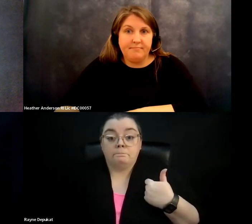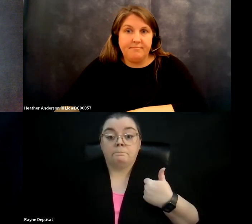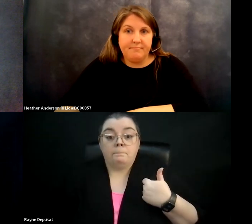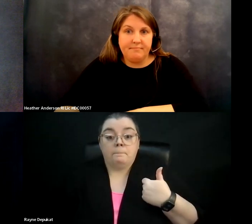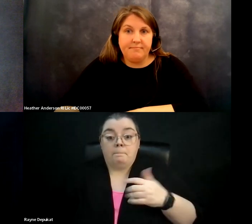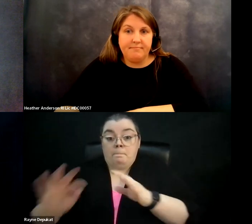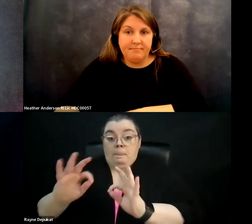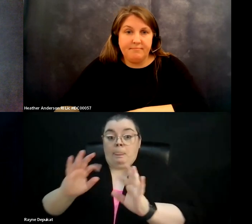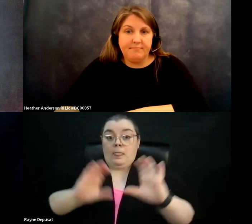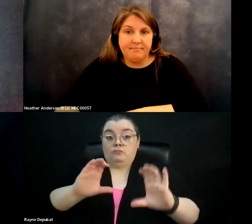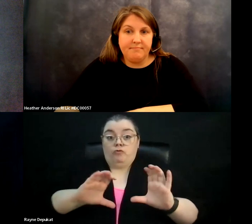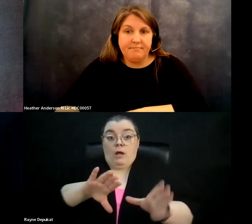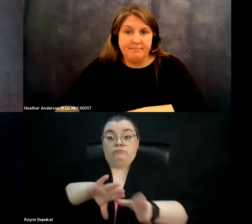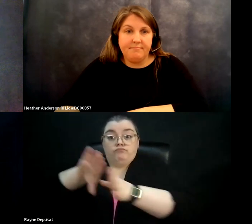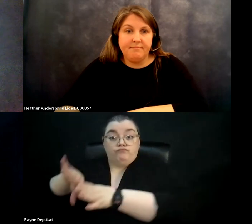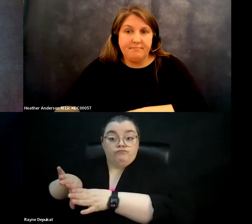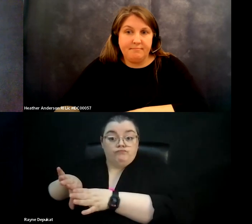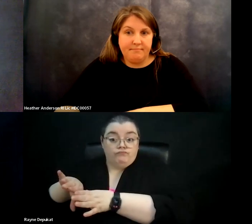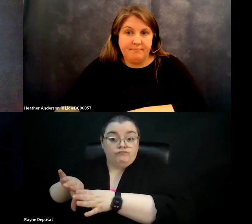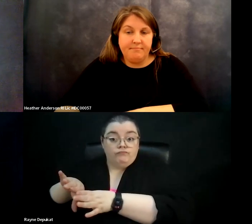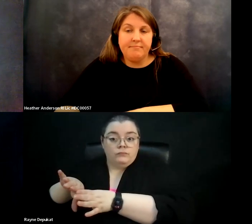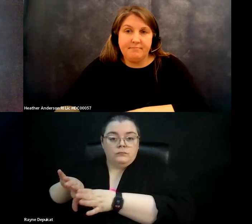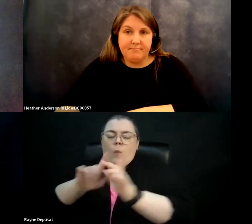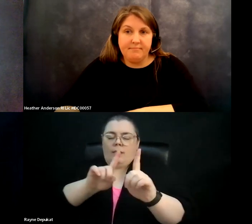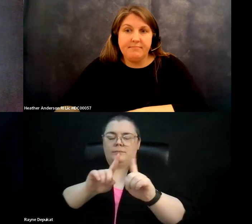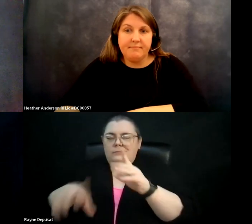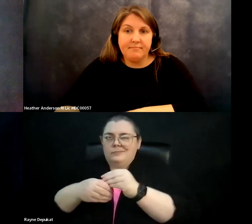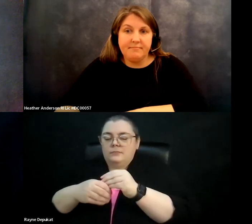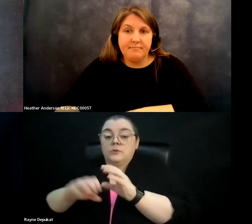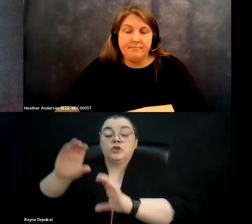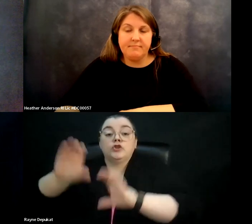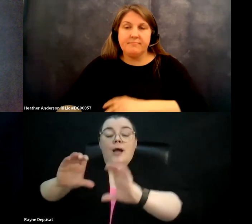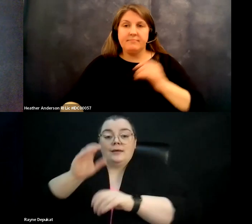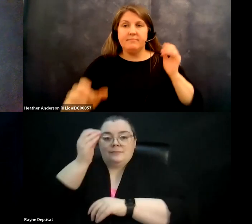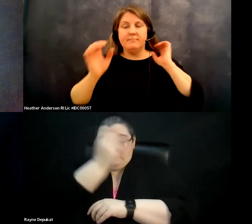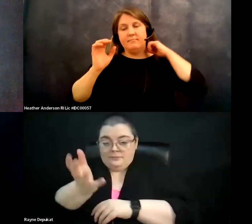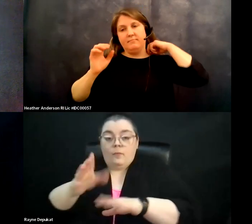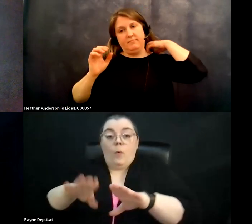Great. Awesome. All right, so we have the chat all set up. Oh, I want to add one more thing.